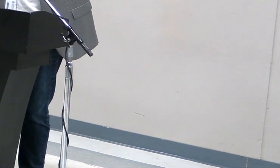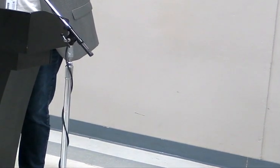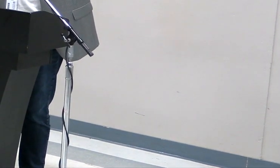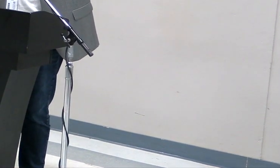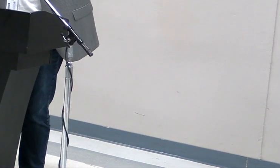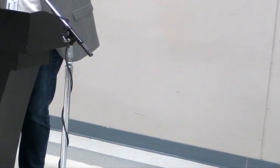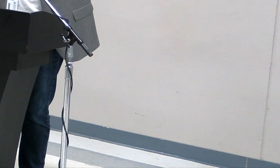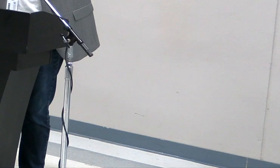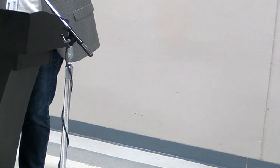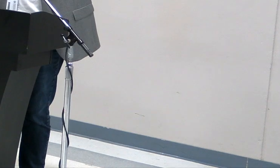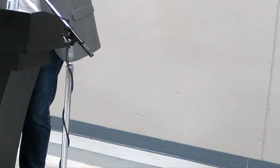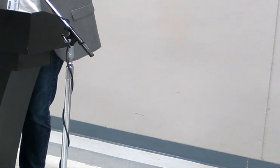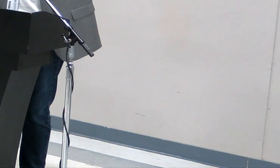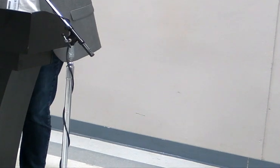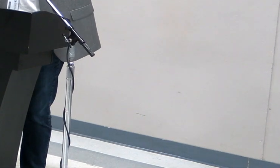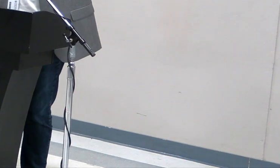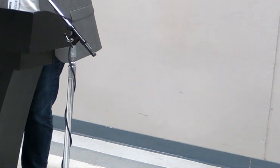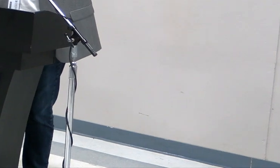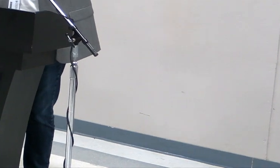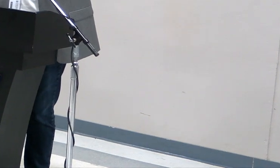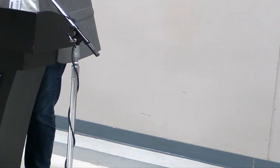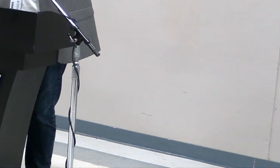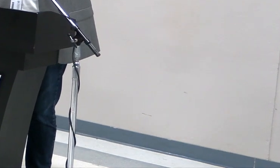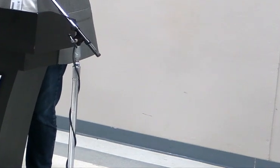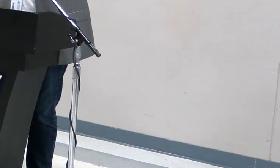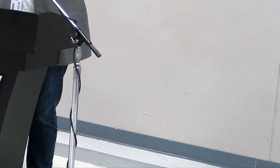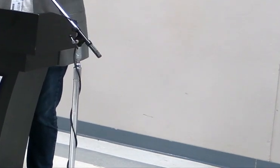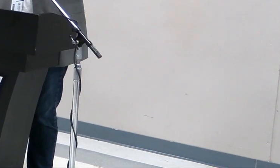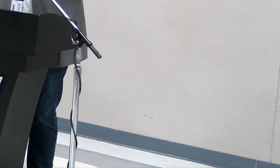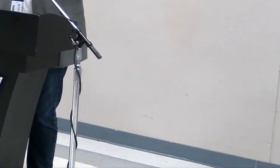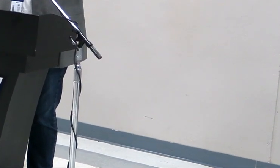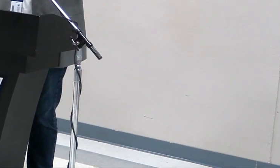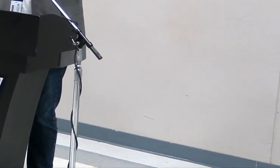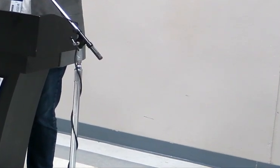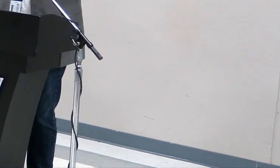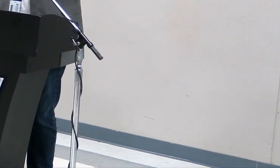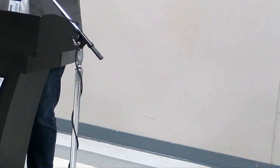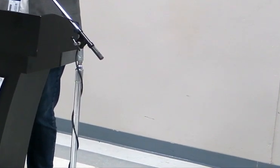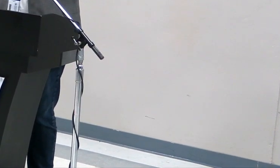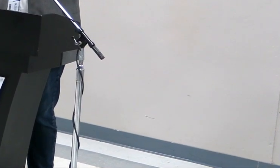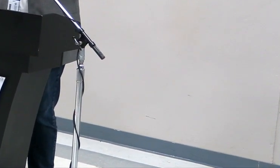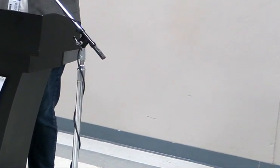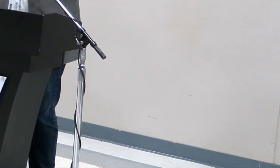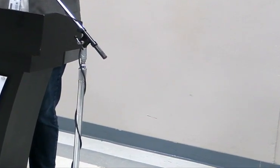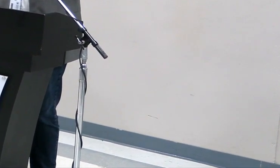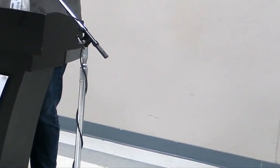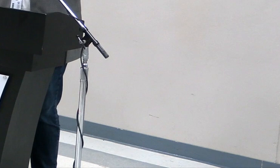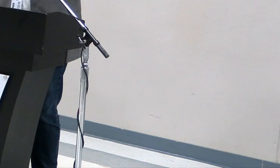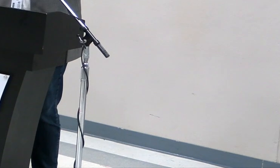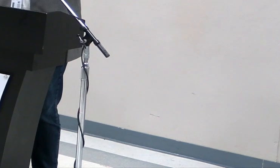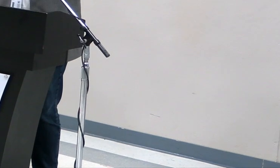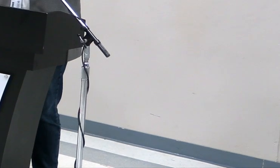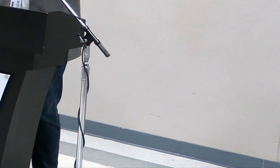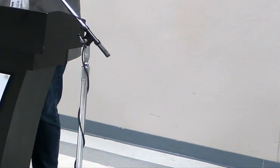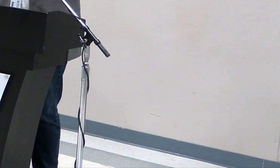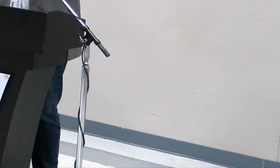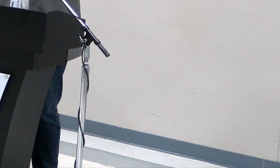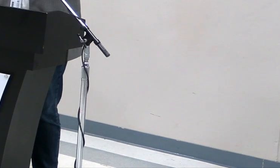BOR 74121, we'll communicate to you important dates,